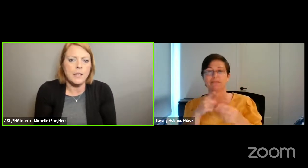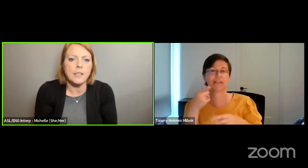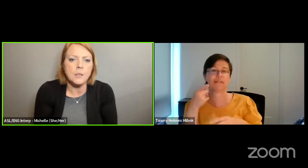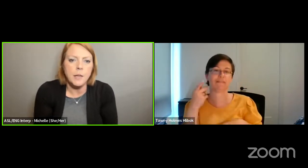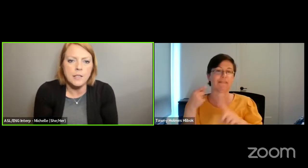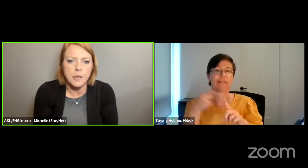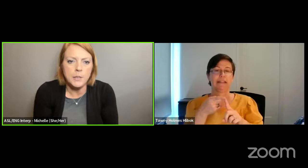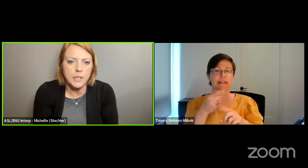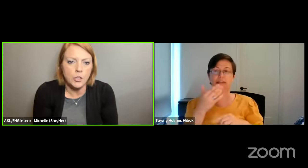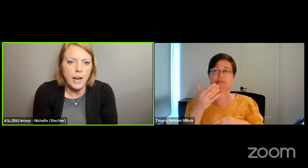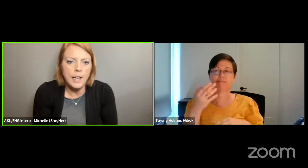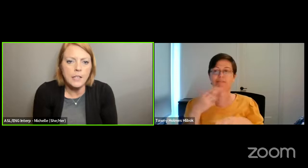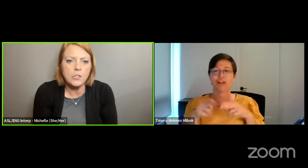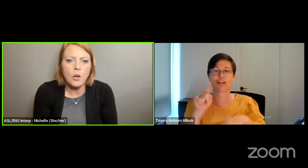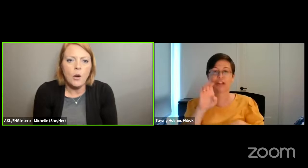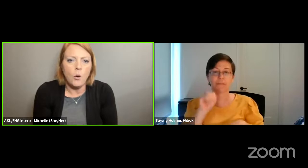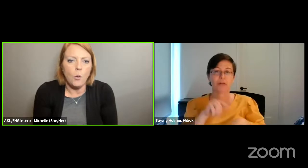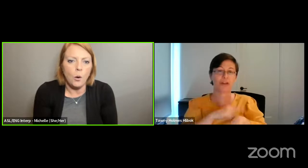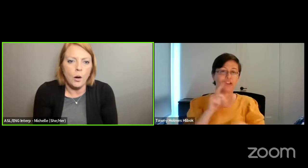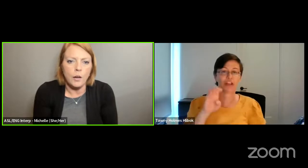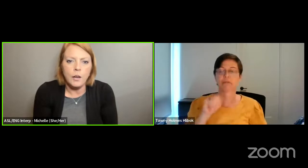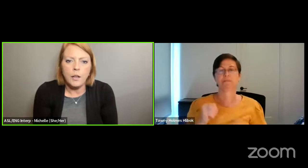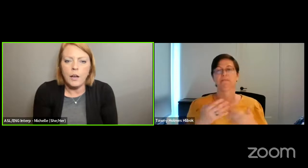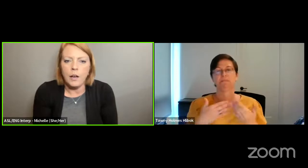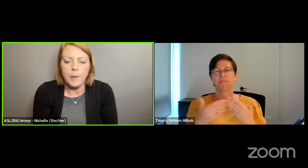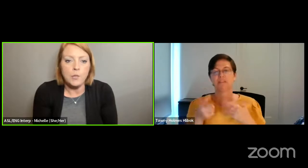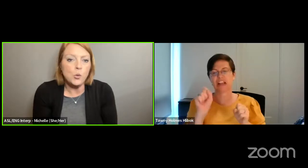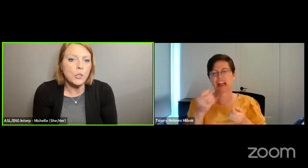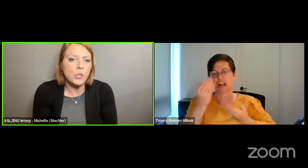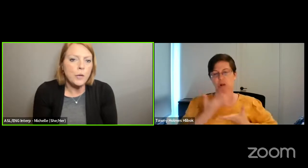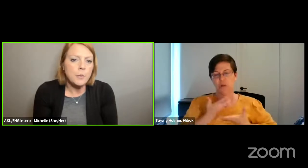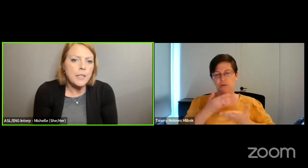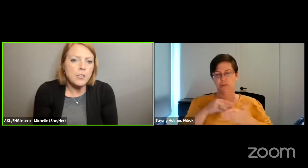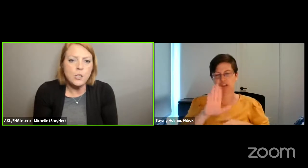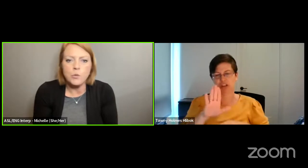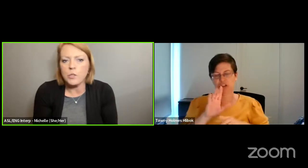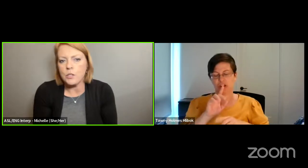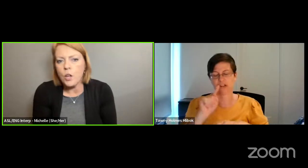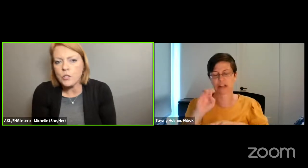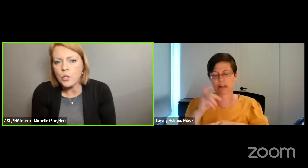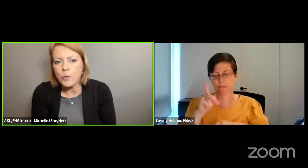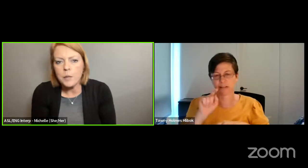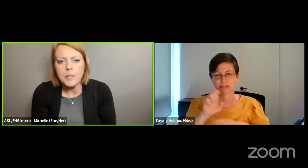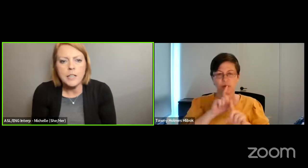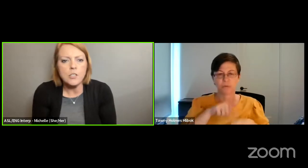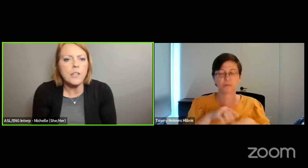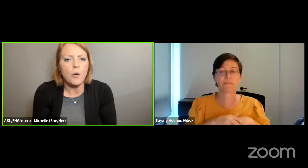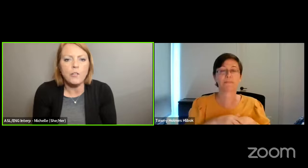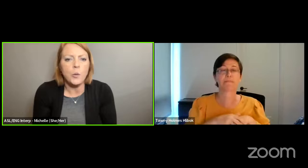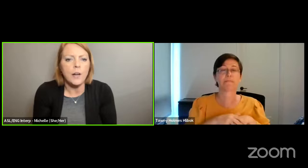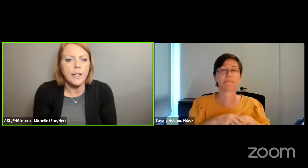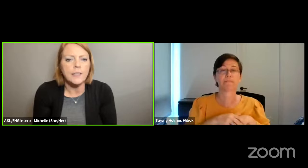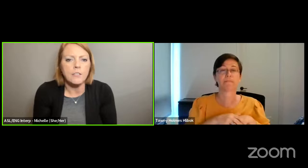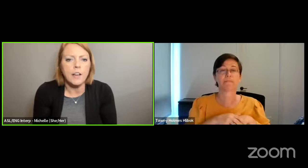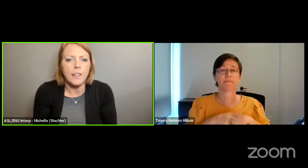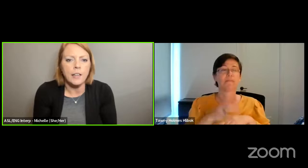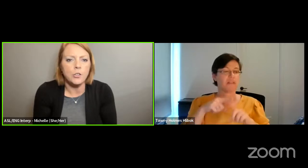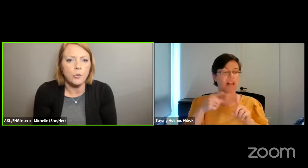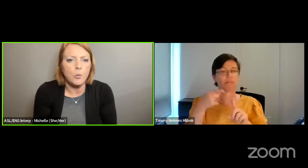recommendations that make sense based on particular age, or maybe short-term recommendations versus long-term recommendations. However you